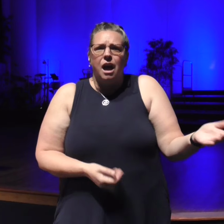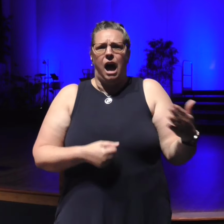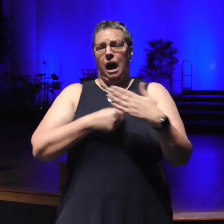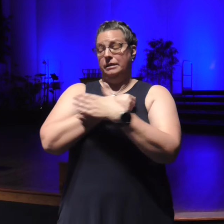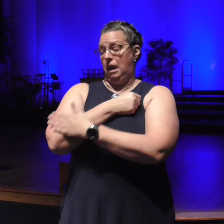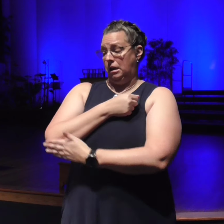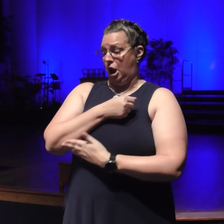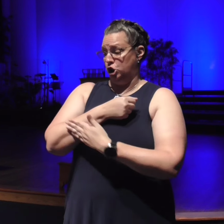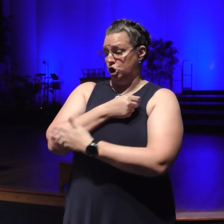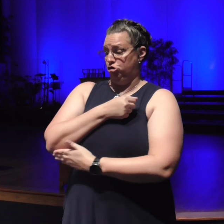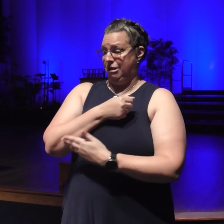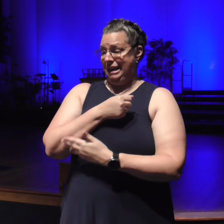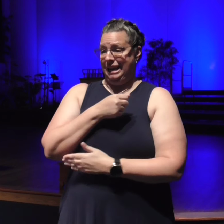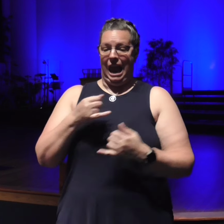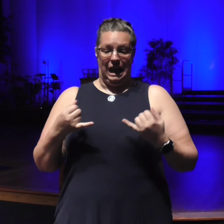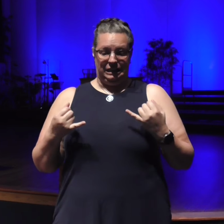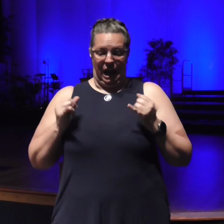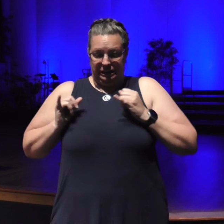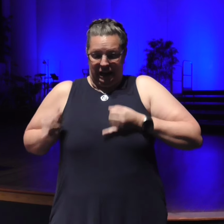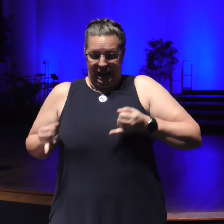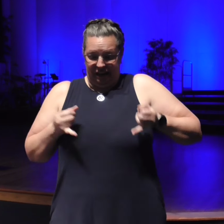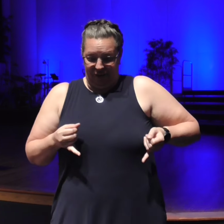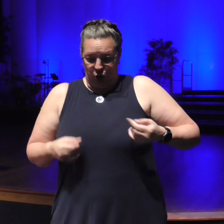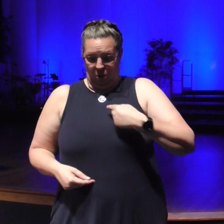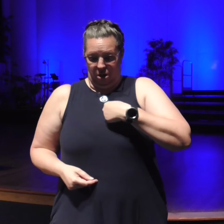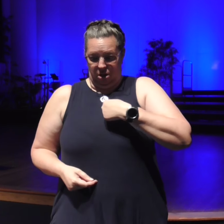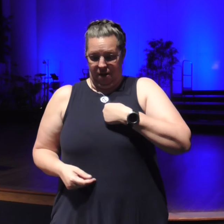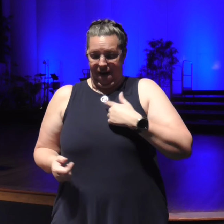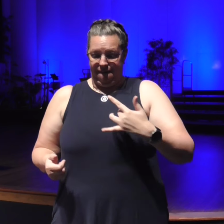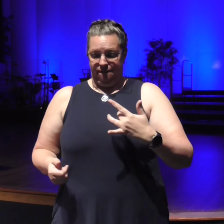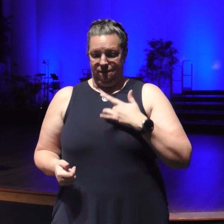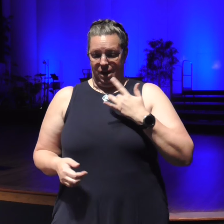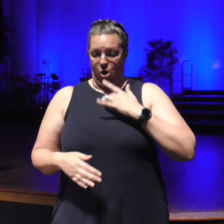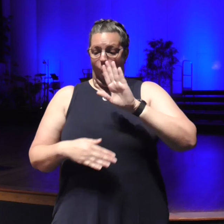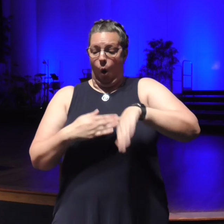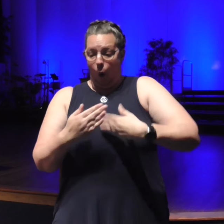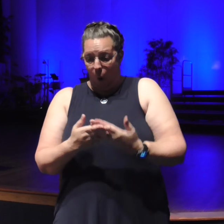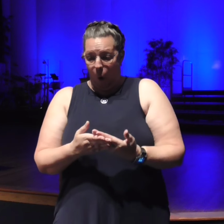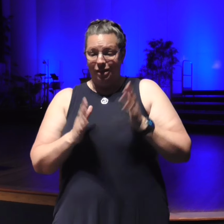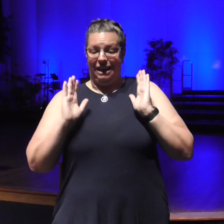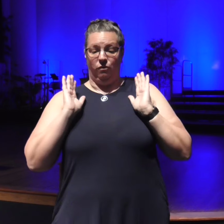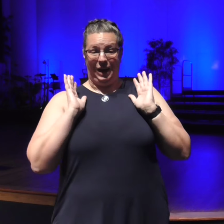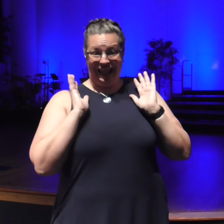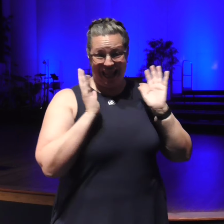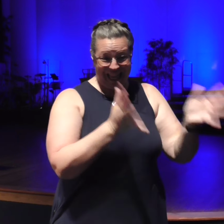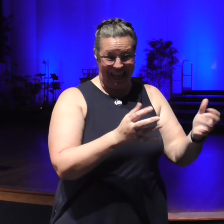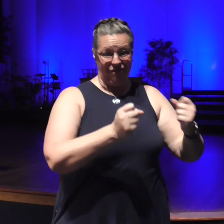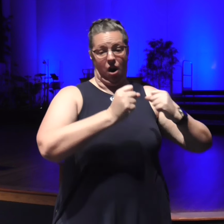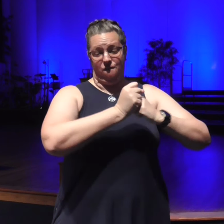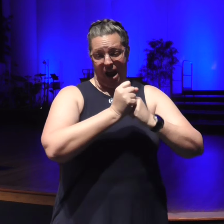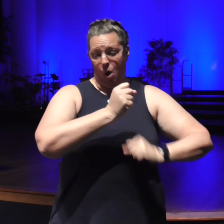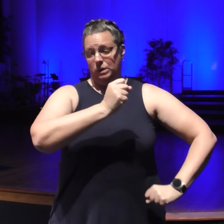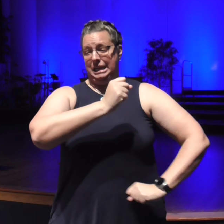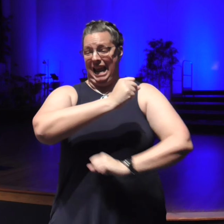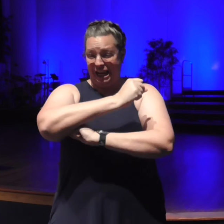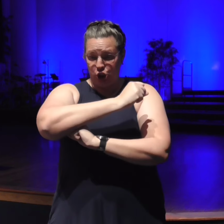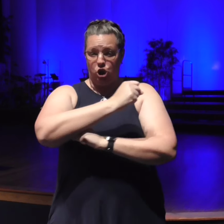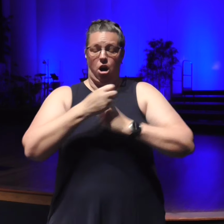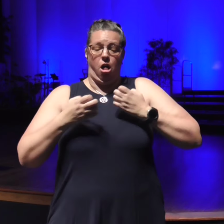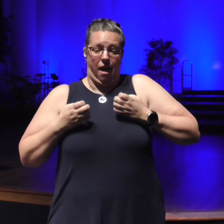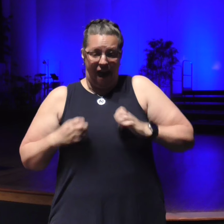and as an individual, we cannot feel whole if we leave our most foundational efforts